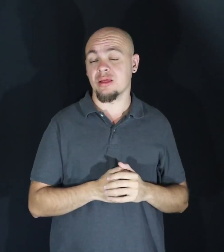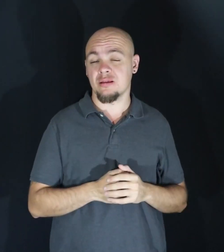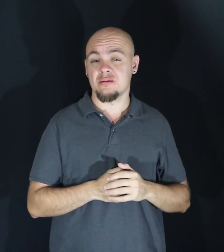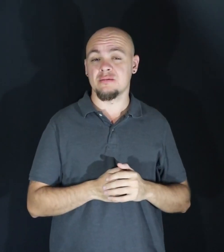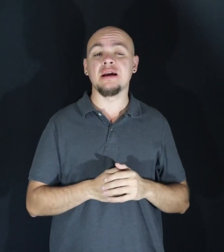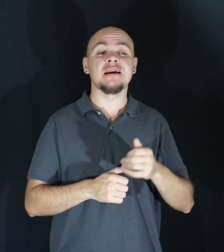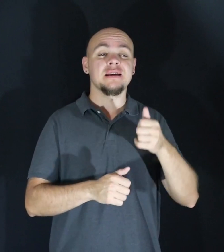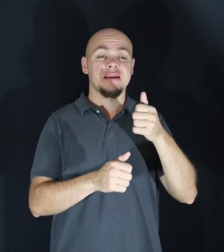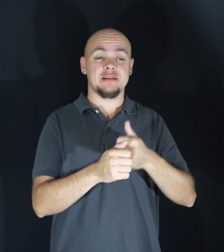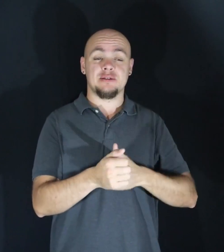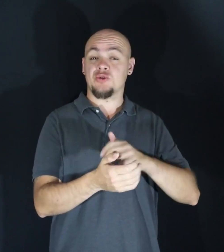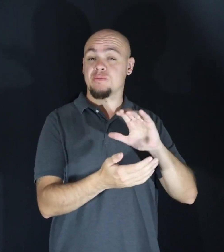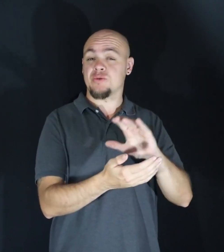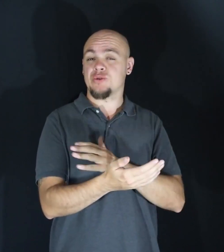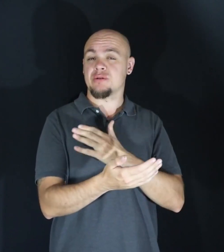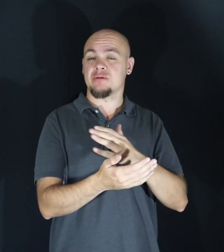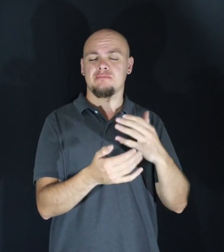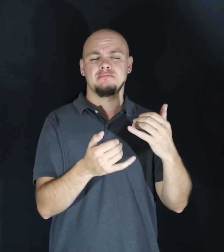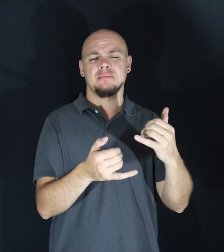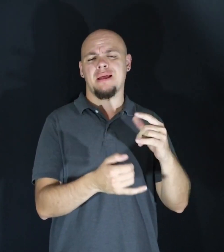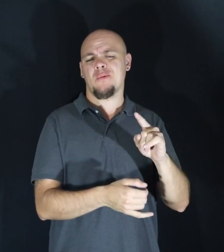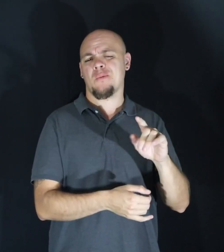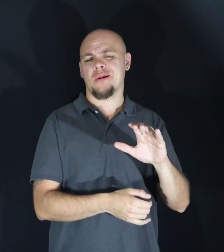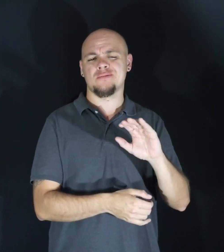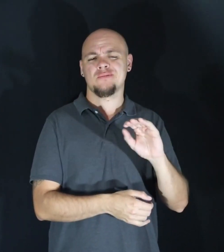fellow musicians playing 100%.